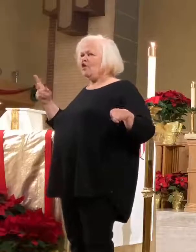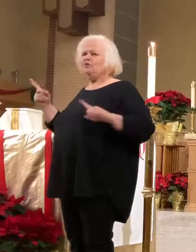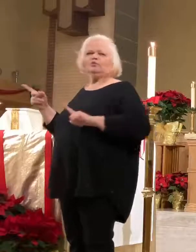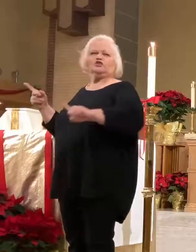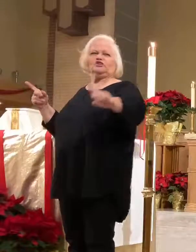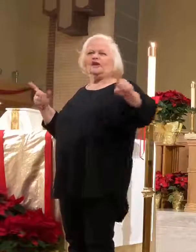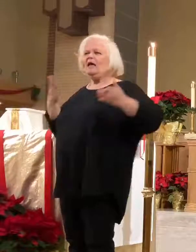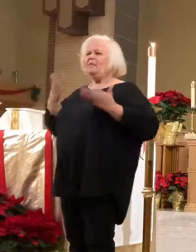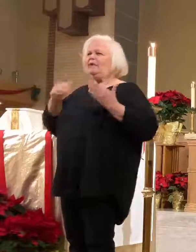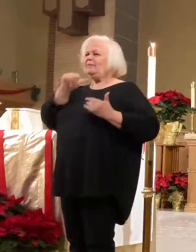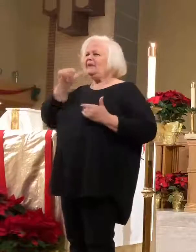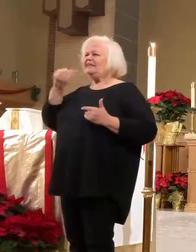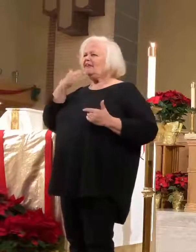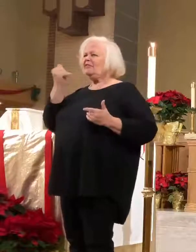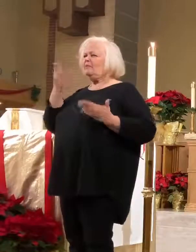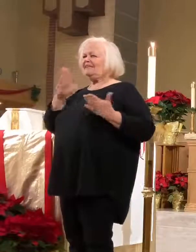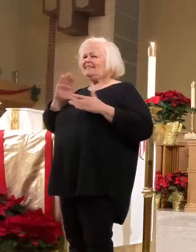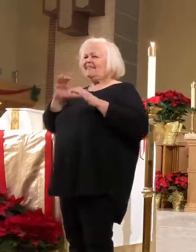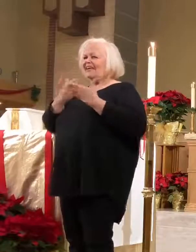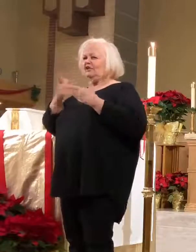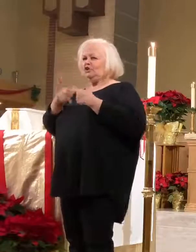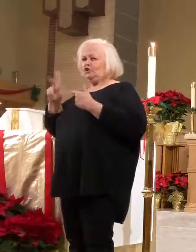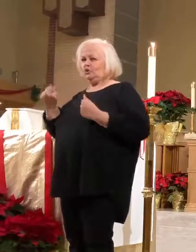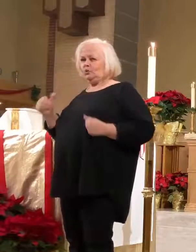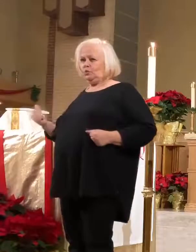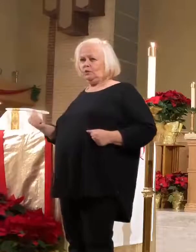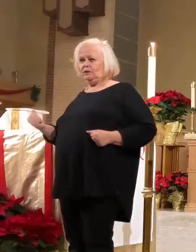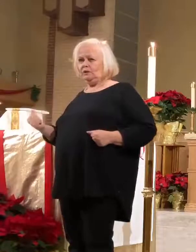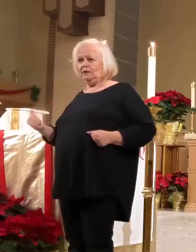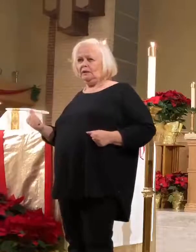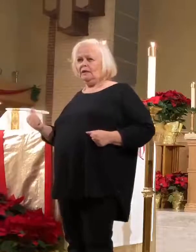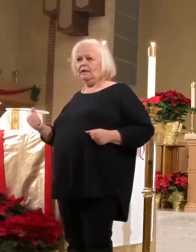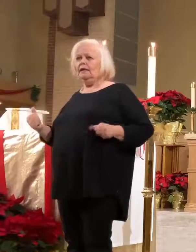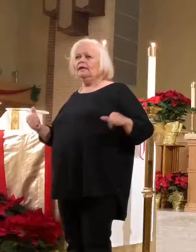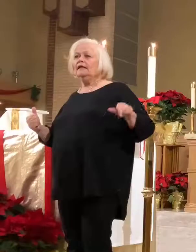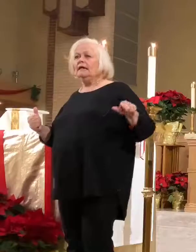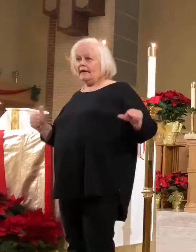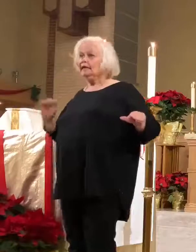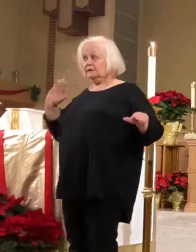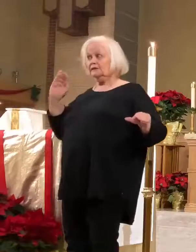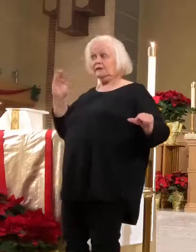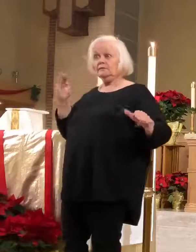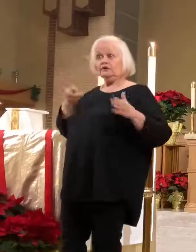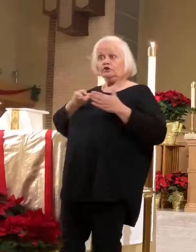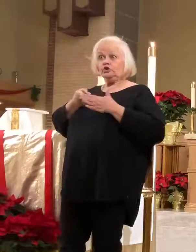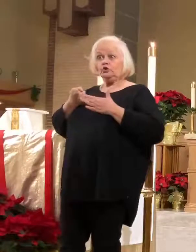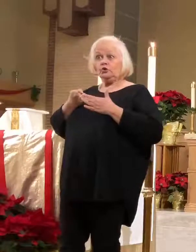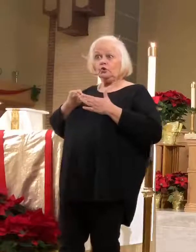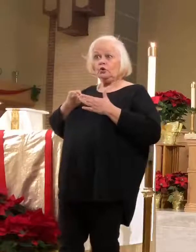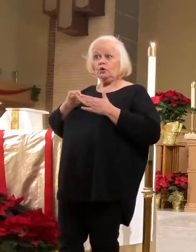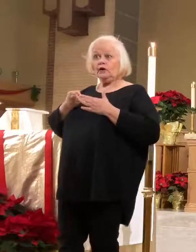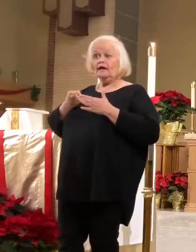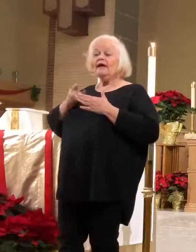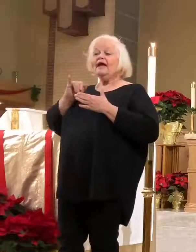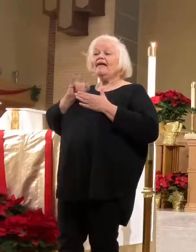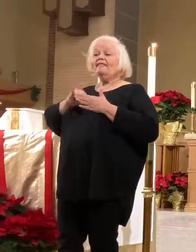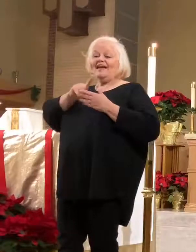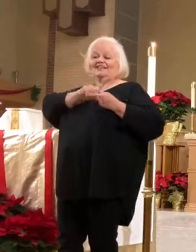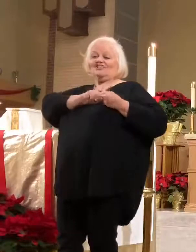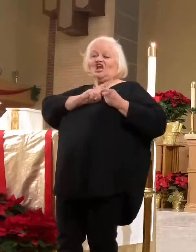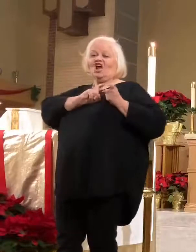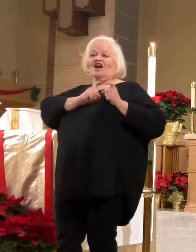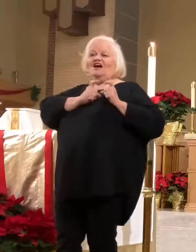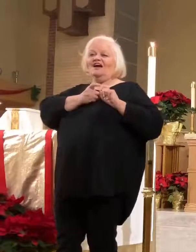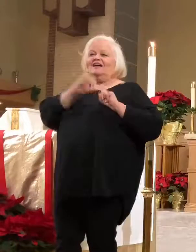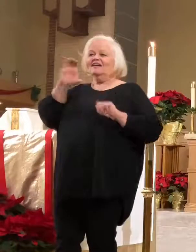Maybe he doesn't have the best thing in mind. And it seemingly is true, right? And that's conversion for you. That's